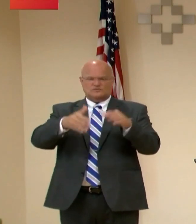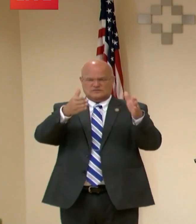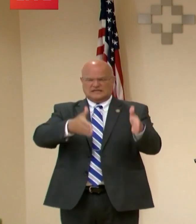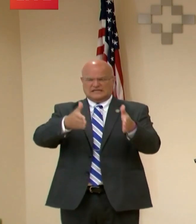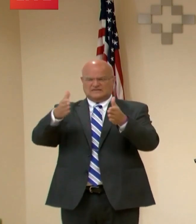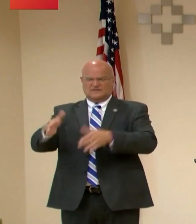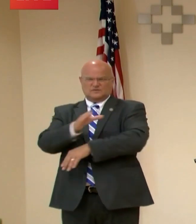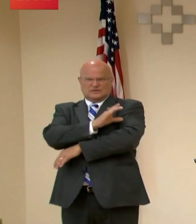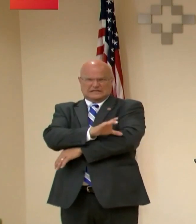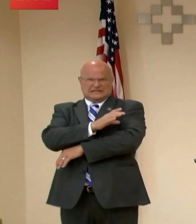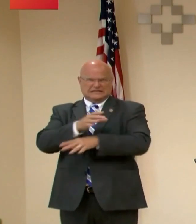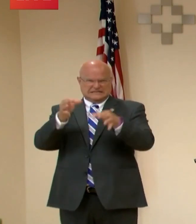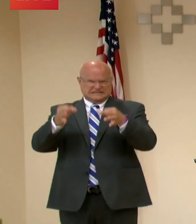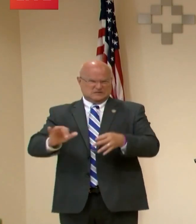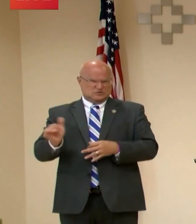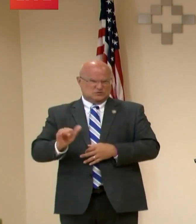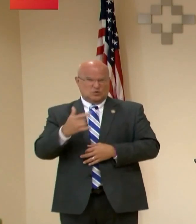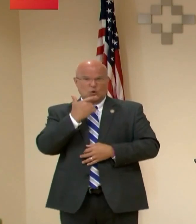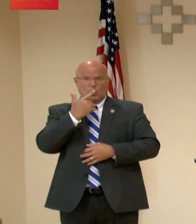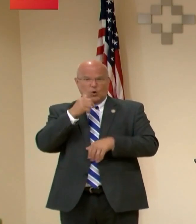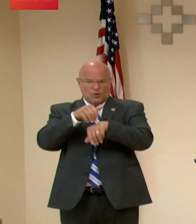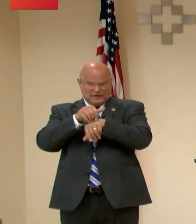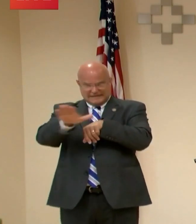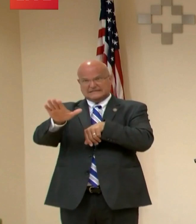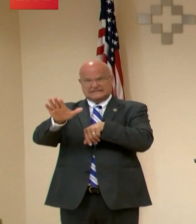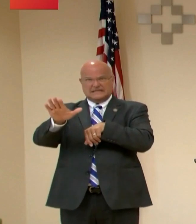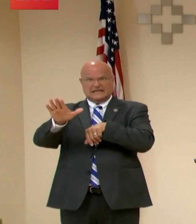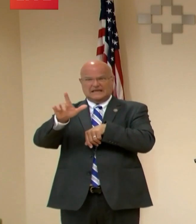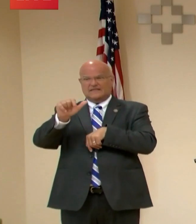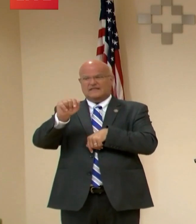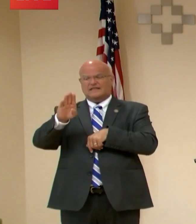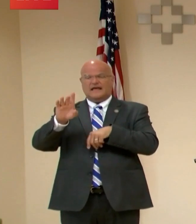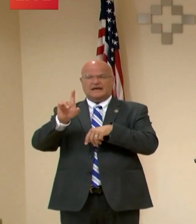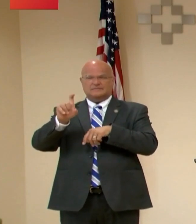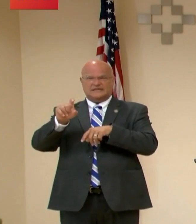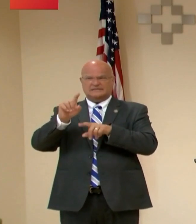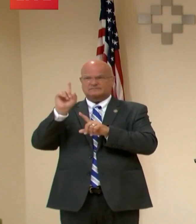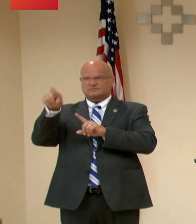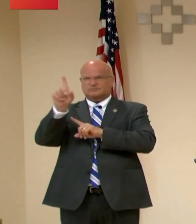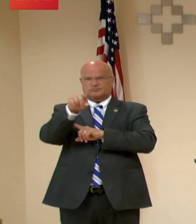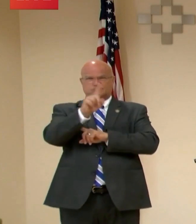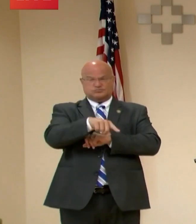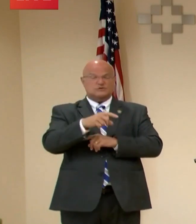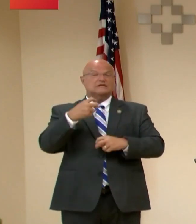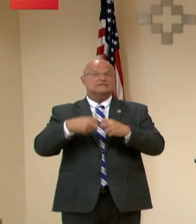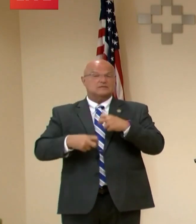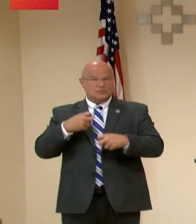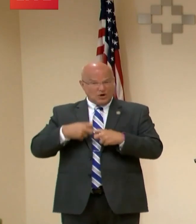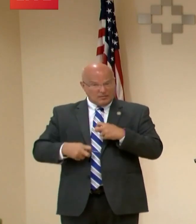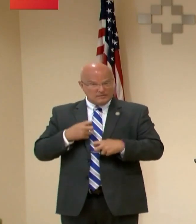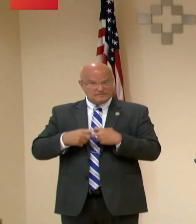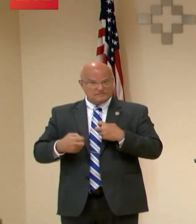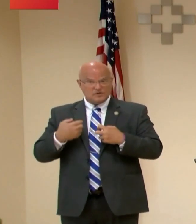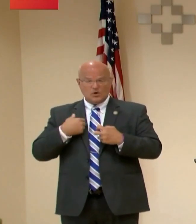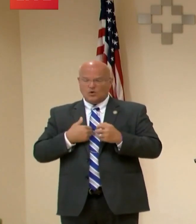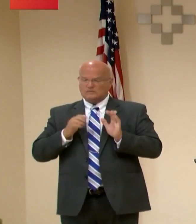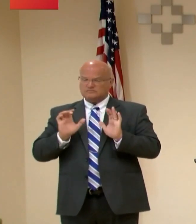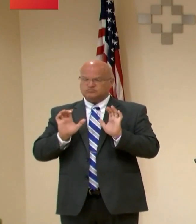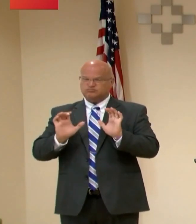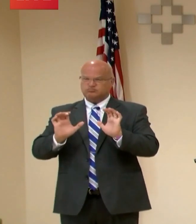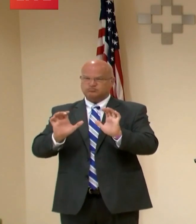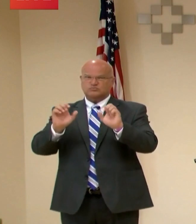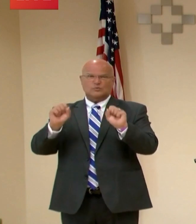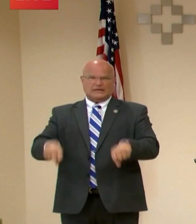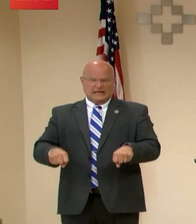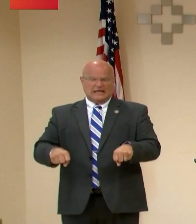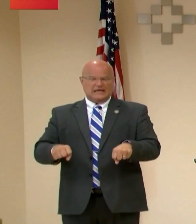individual clinicians' decisions too as to who they send the lab tests to. It is a problem. We're pushing every lever